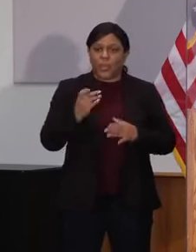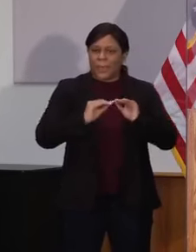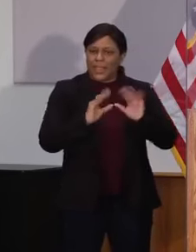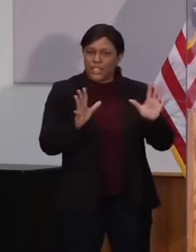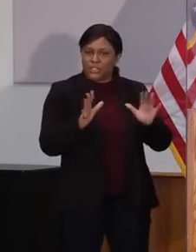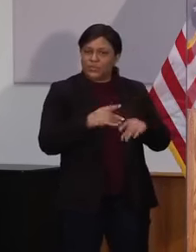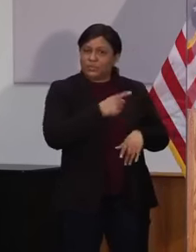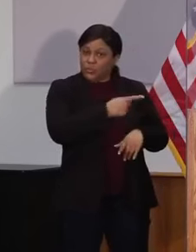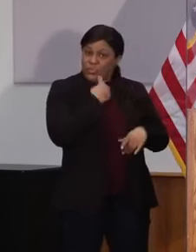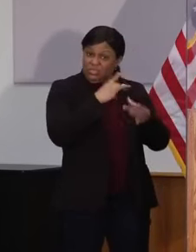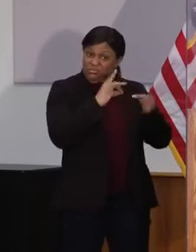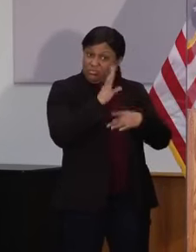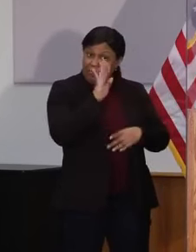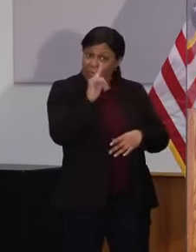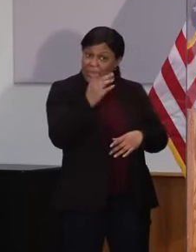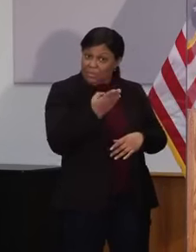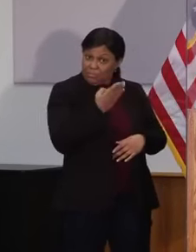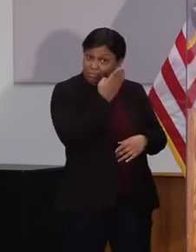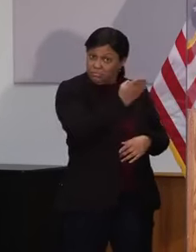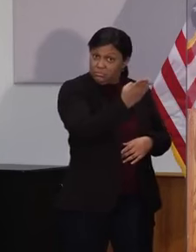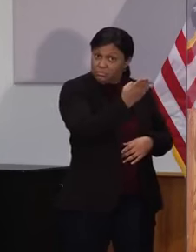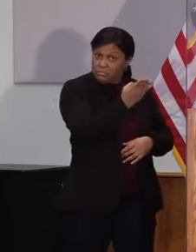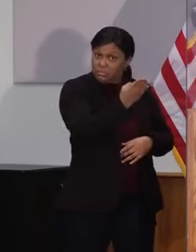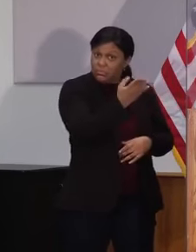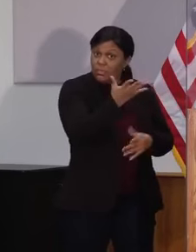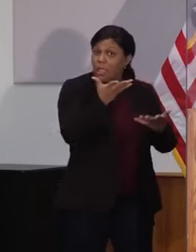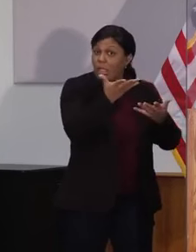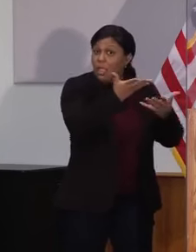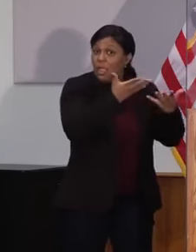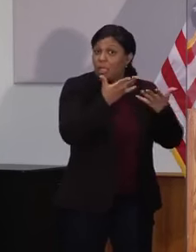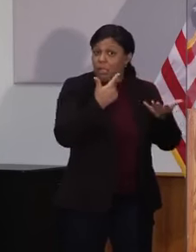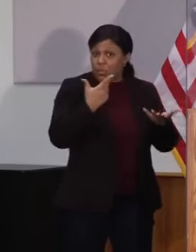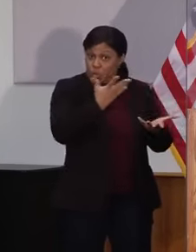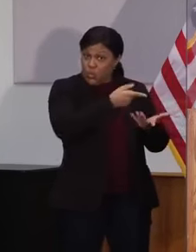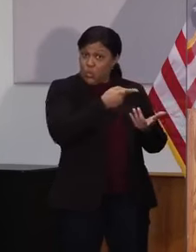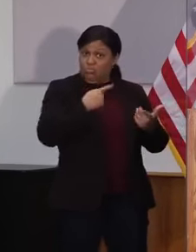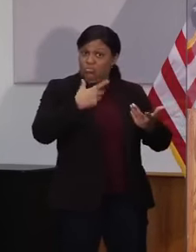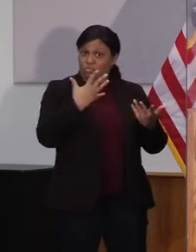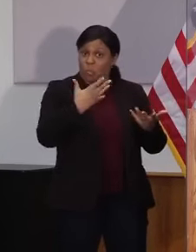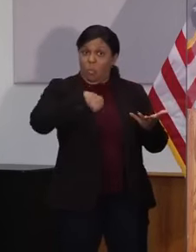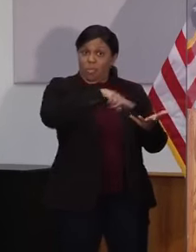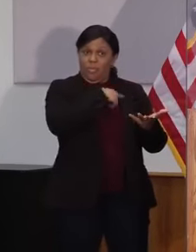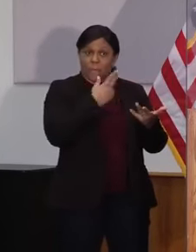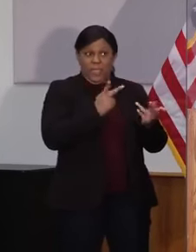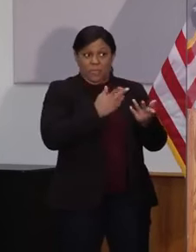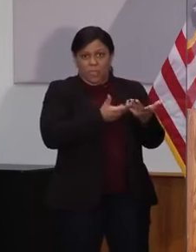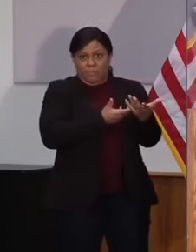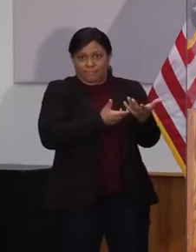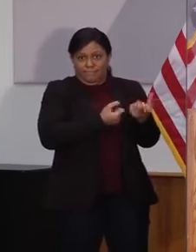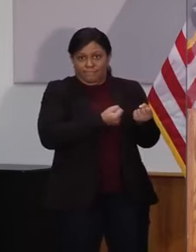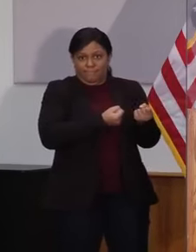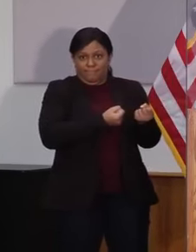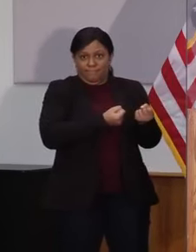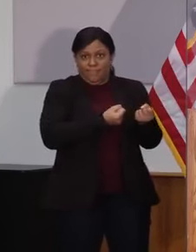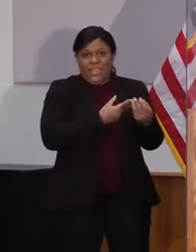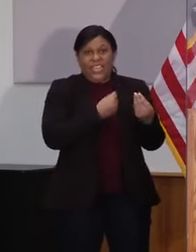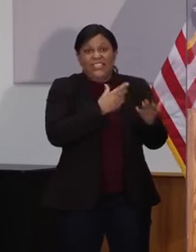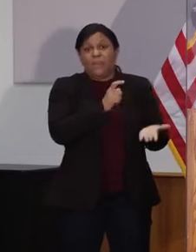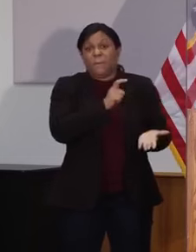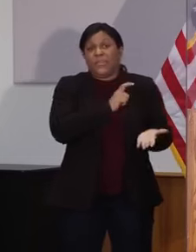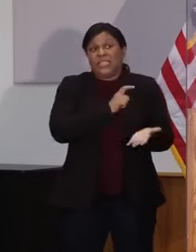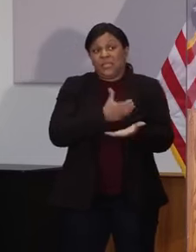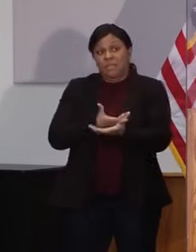out there, that's kind of what would seem give some confidence to some of these local law enforcement agencies. But again, just to kind of